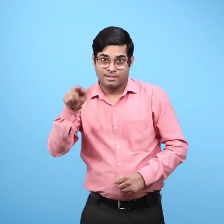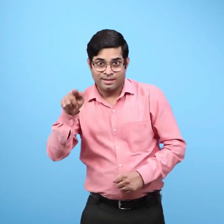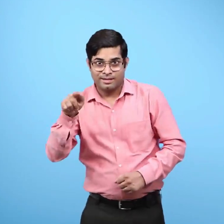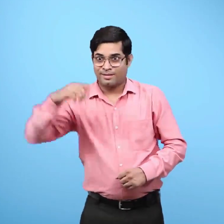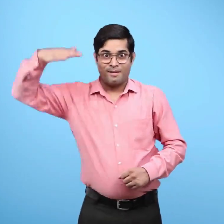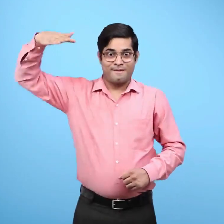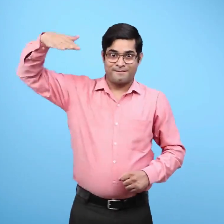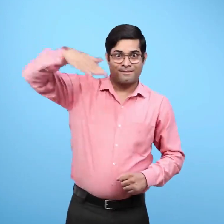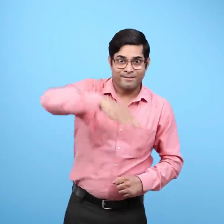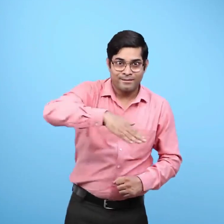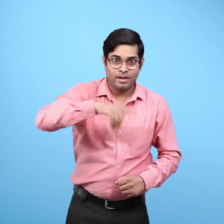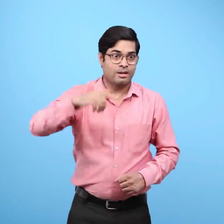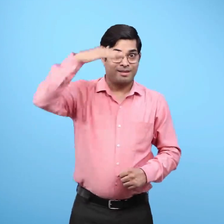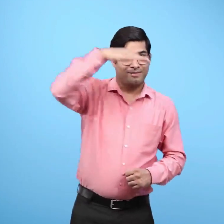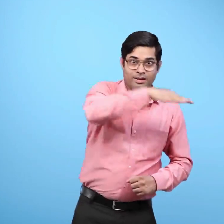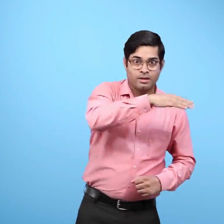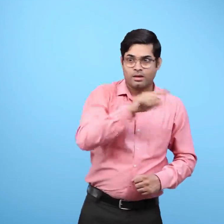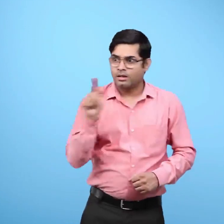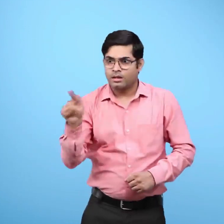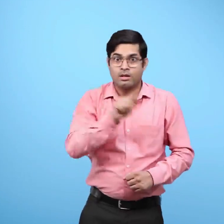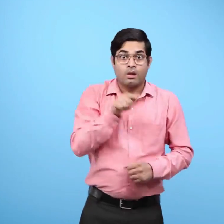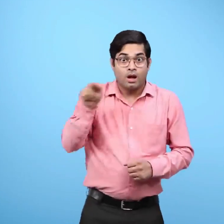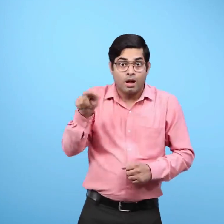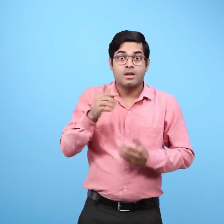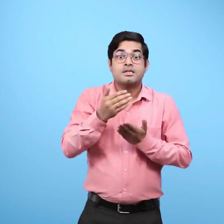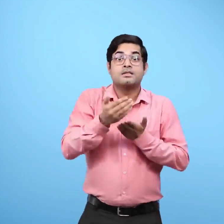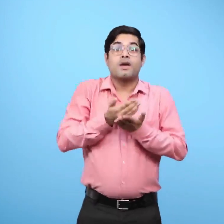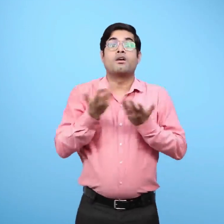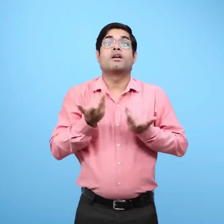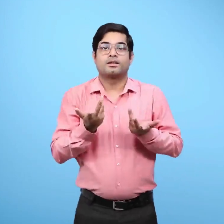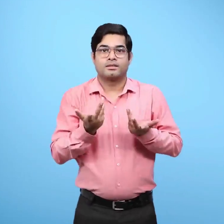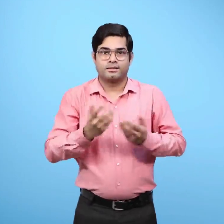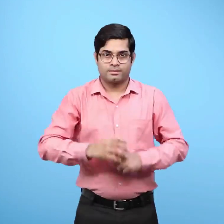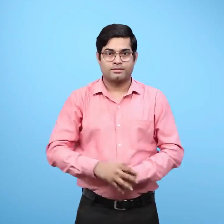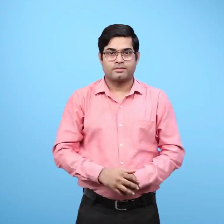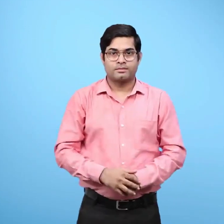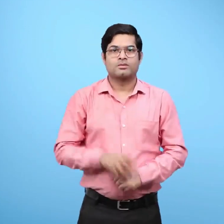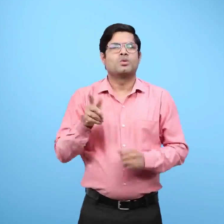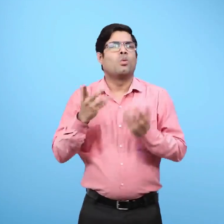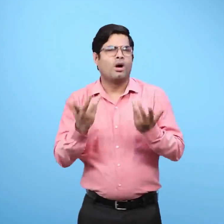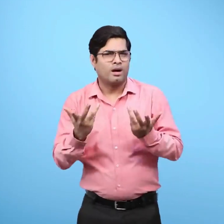Which slide do you think is safer for the little boy? Why?